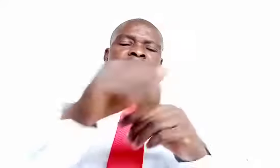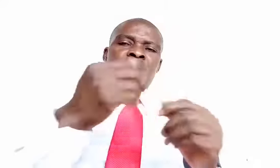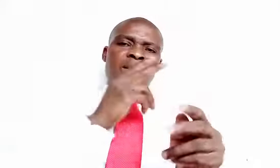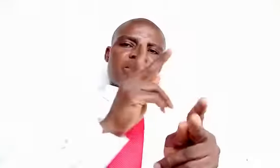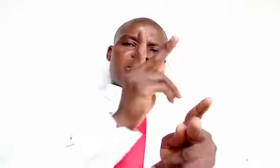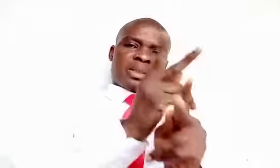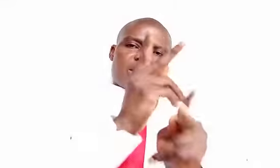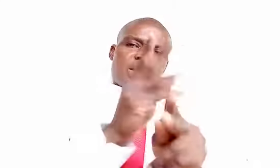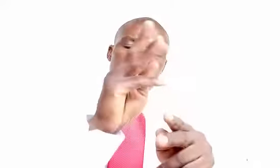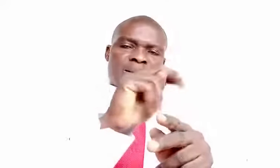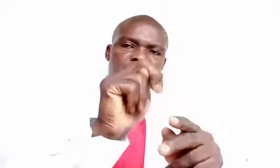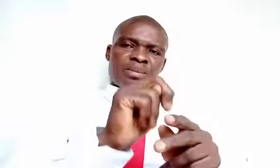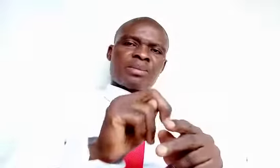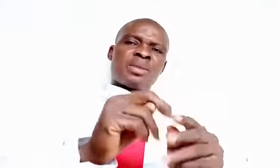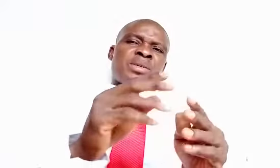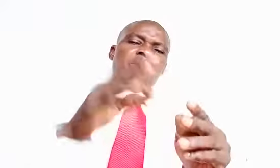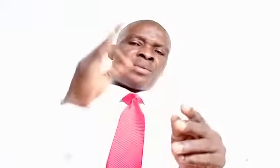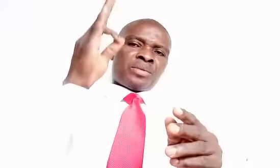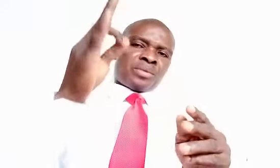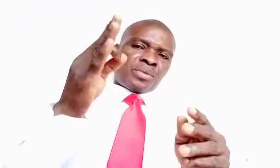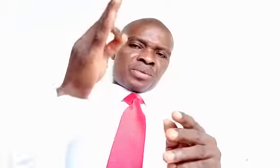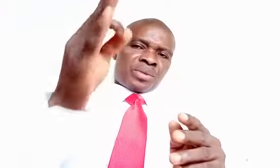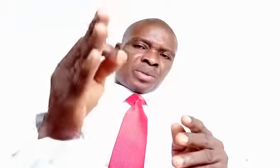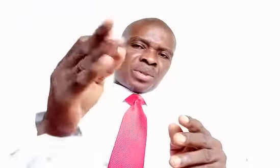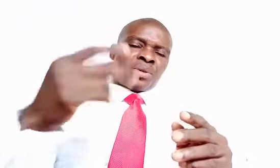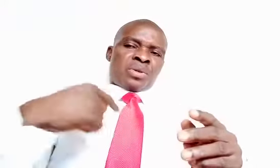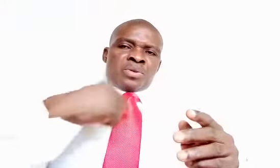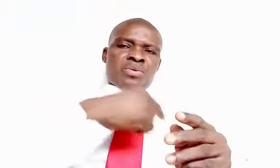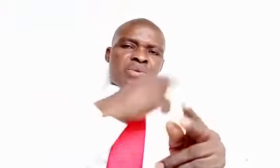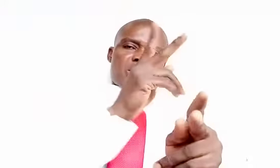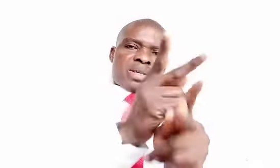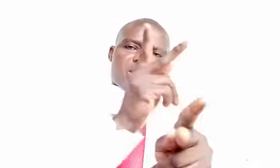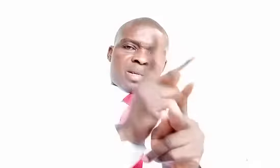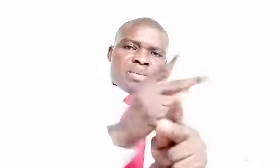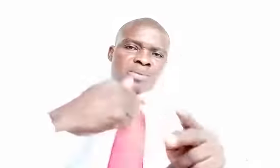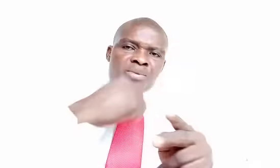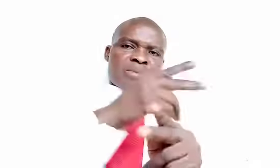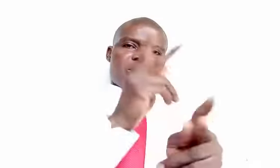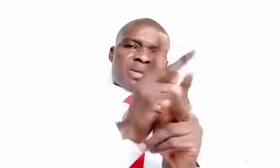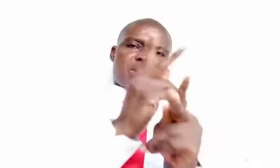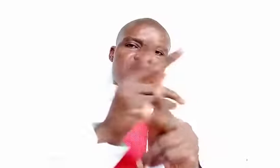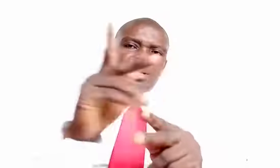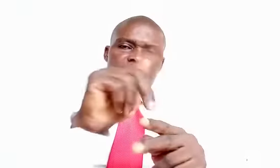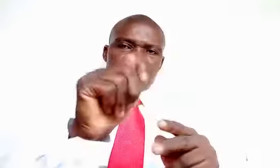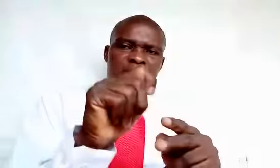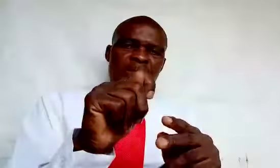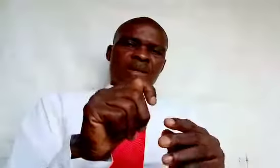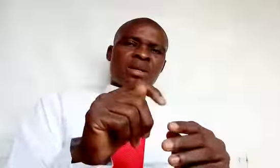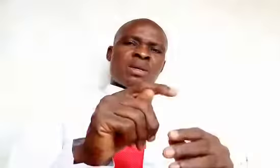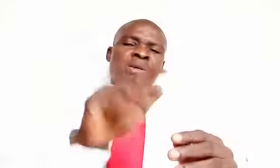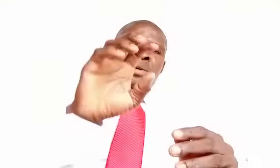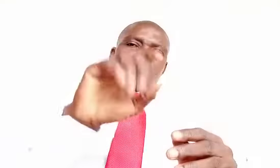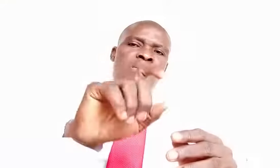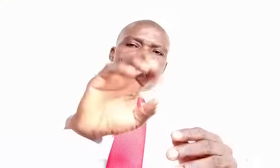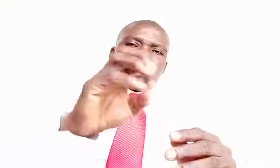passive; future, will keep, active; will be kept, passive; conditional present,